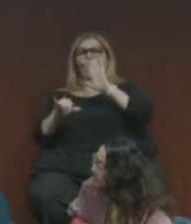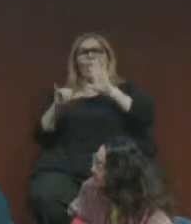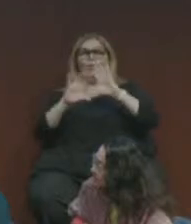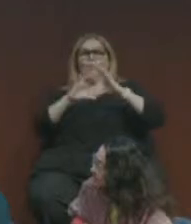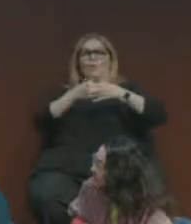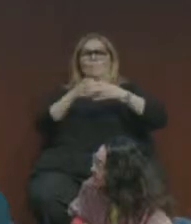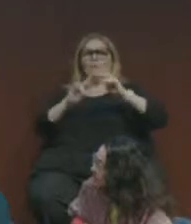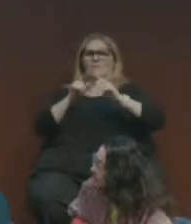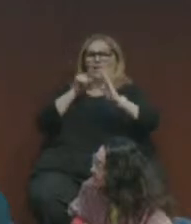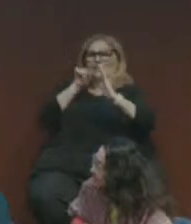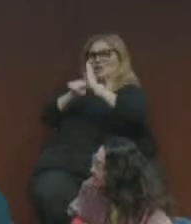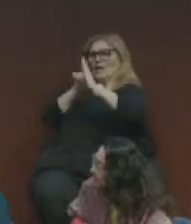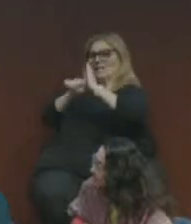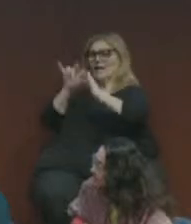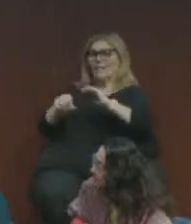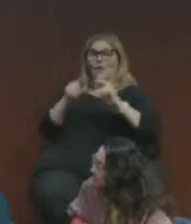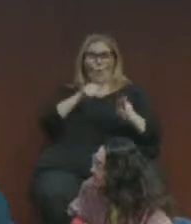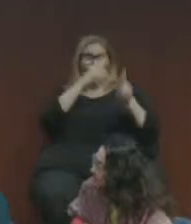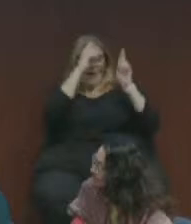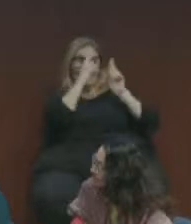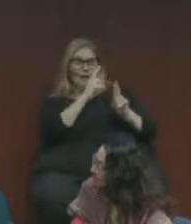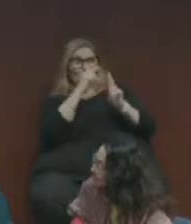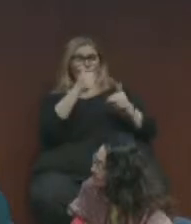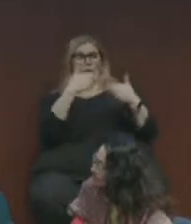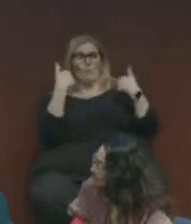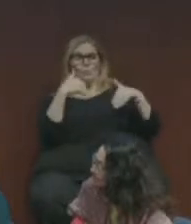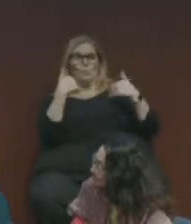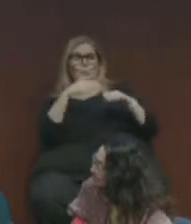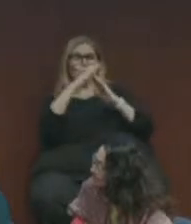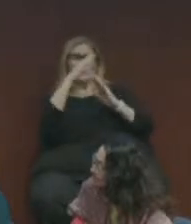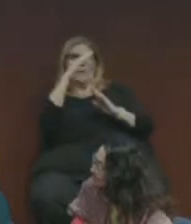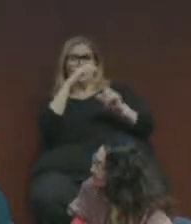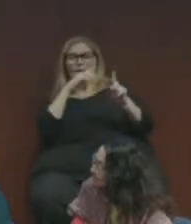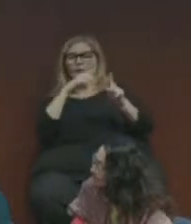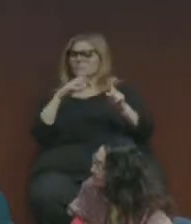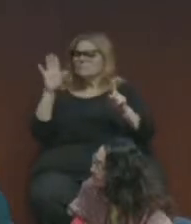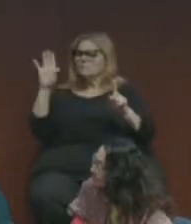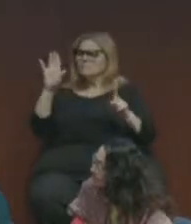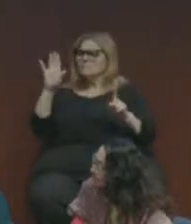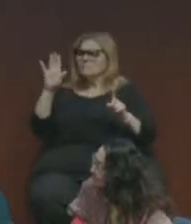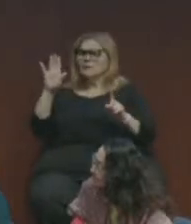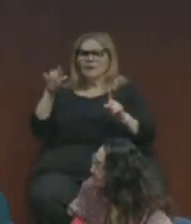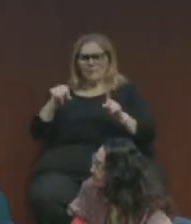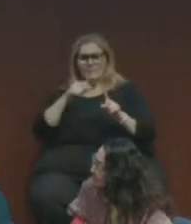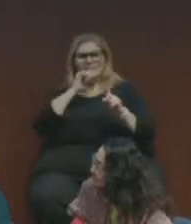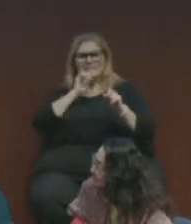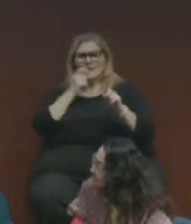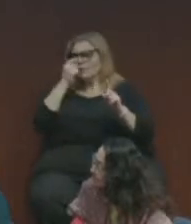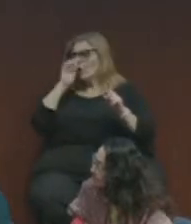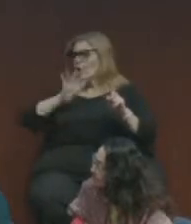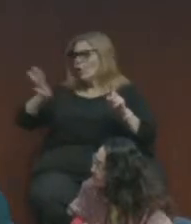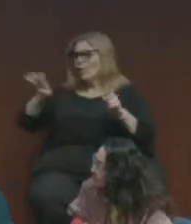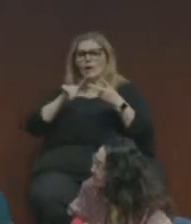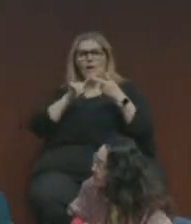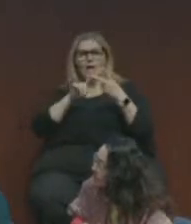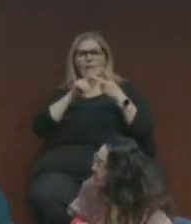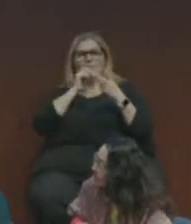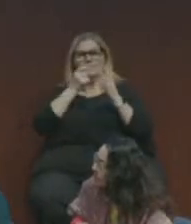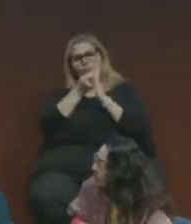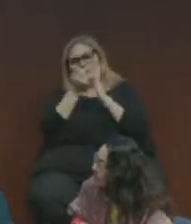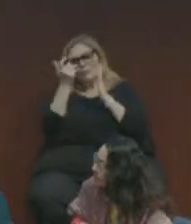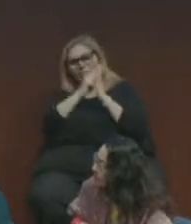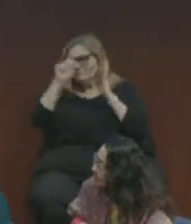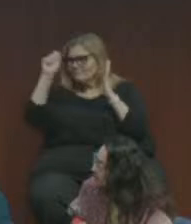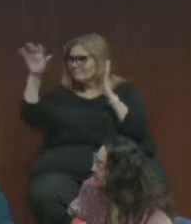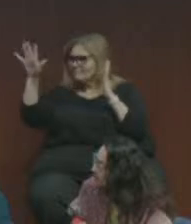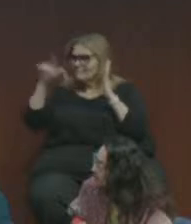under genocide as heroes and superheroes, you are taking away the suffering. You are actually removing the suffering,